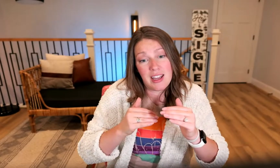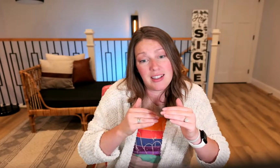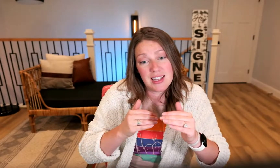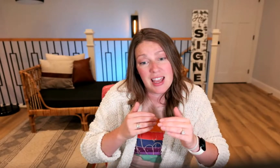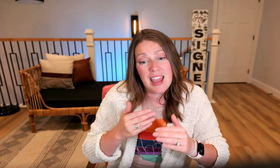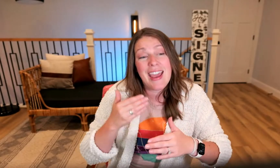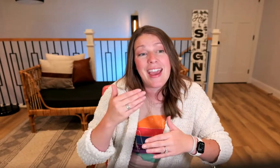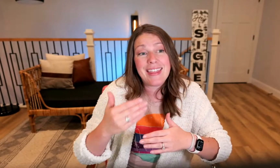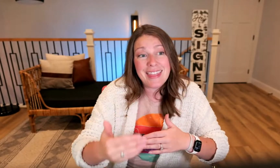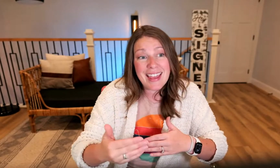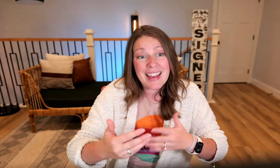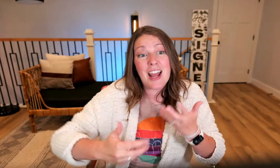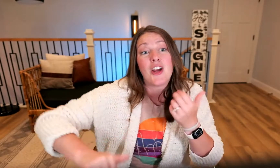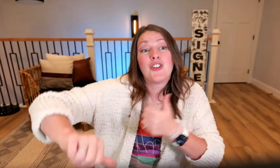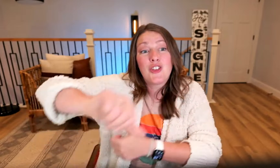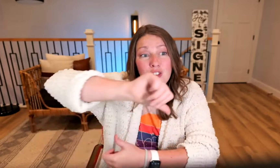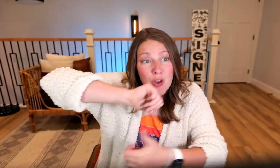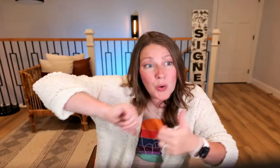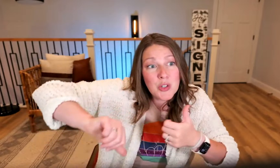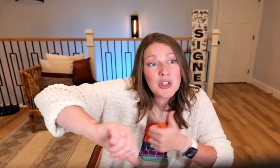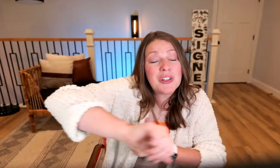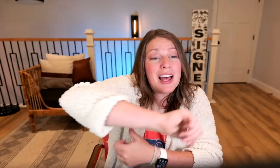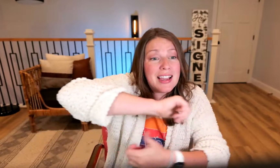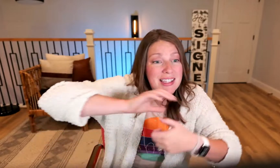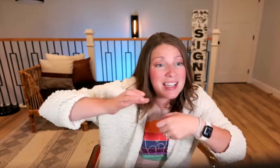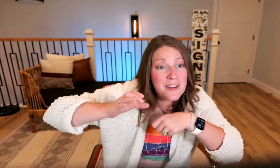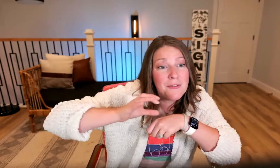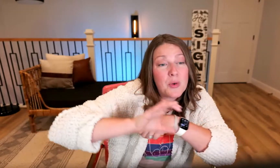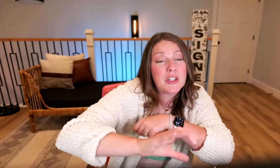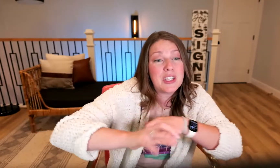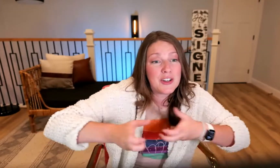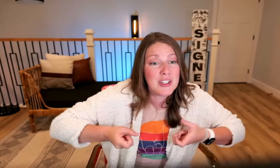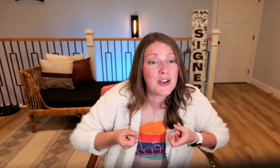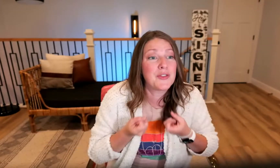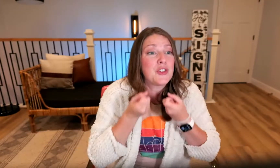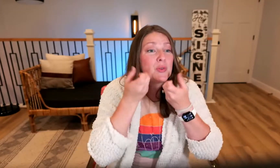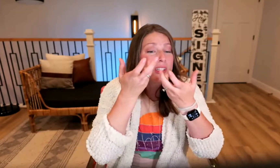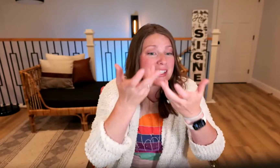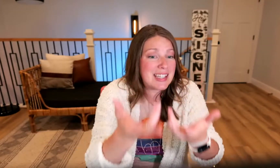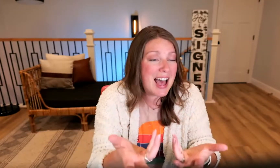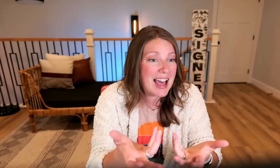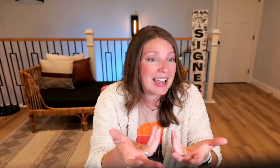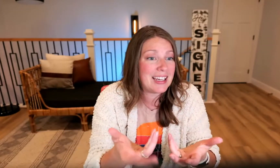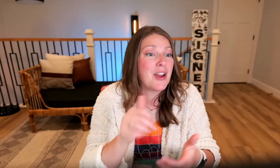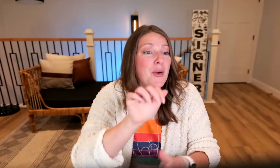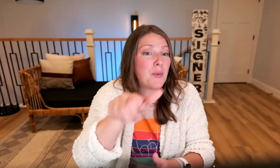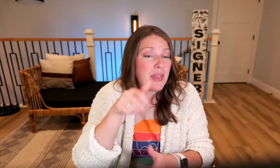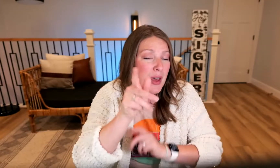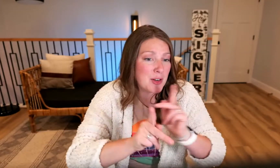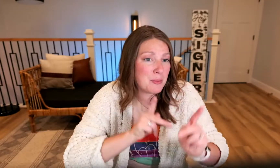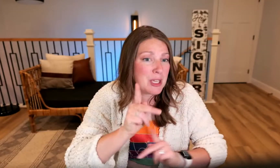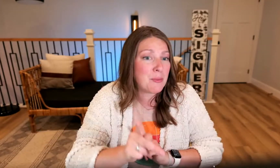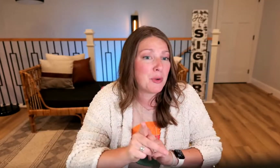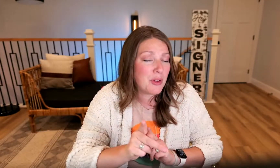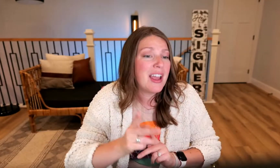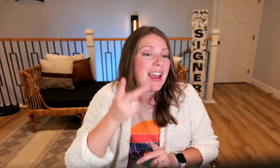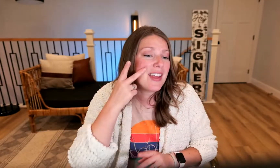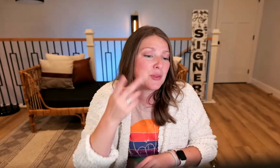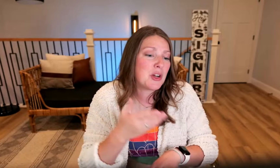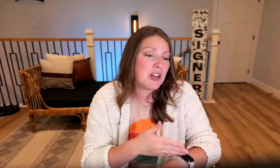it and then socializing and forcing yourself to sign with other people. And that's where you're gonna see